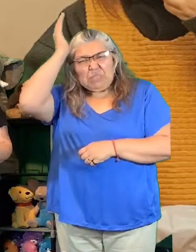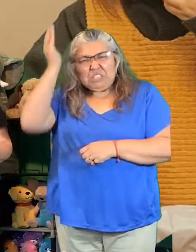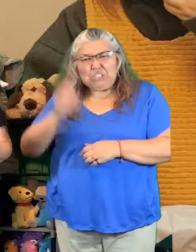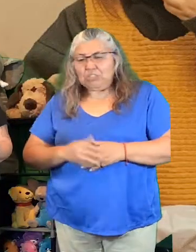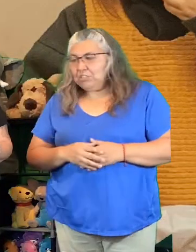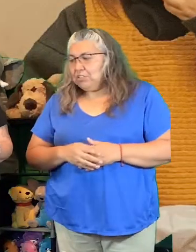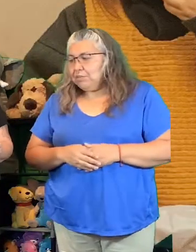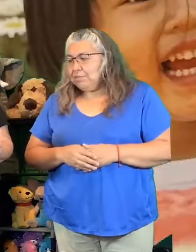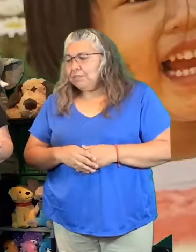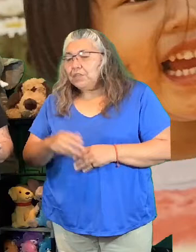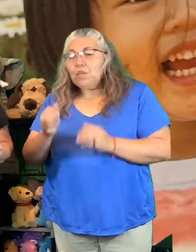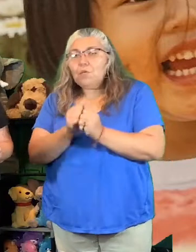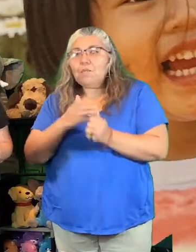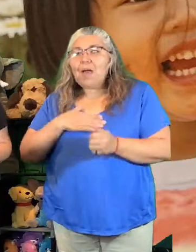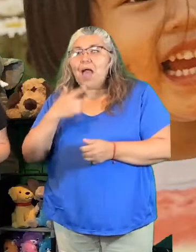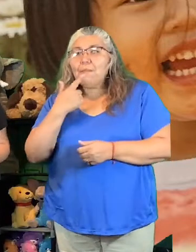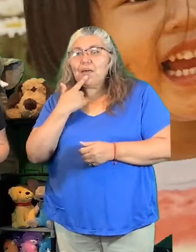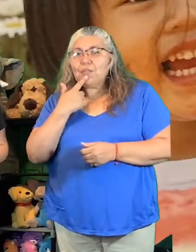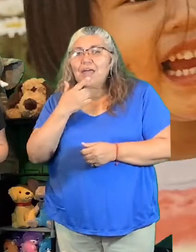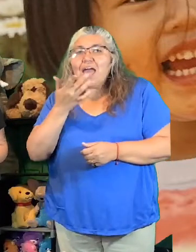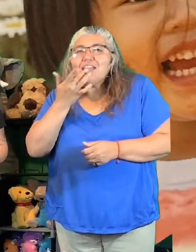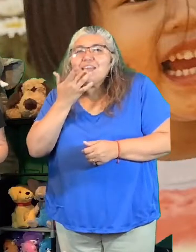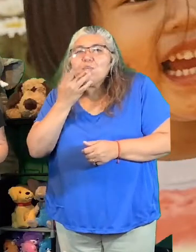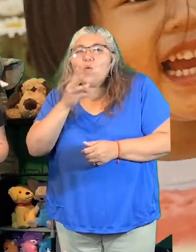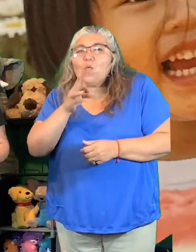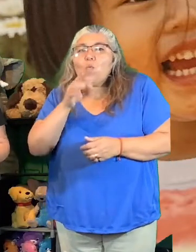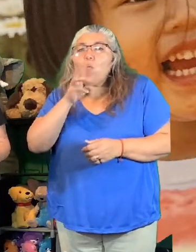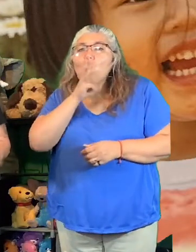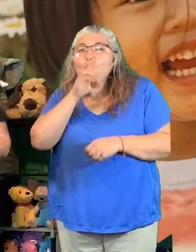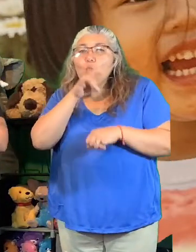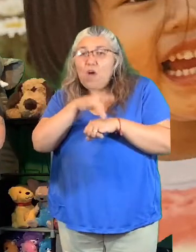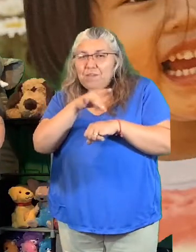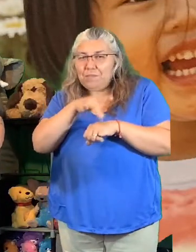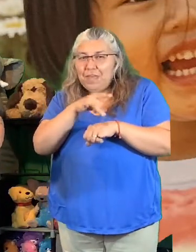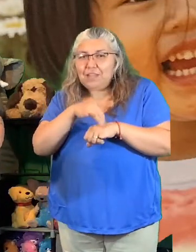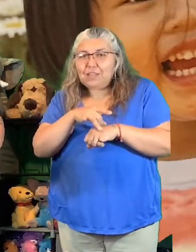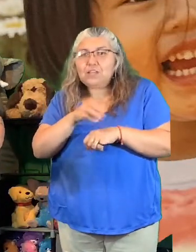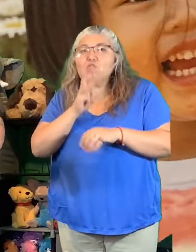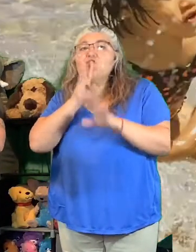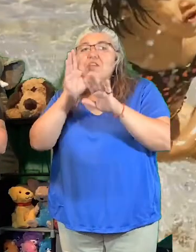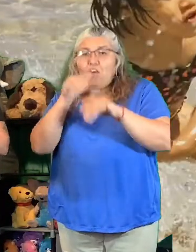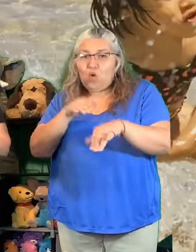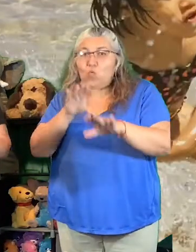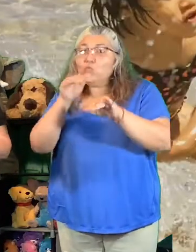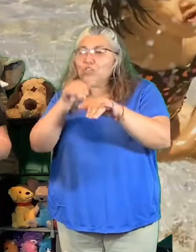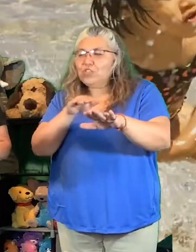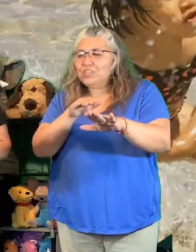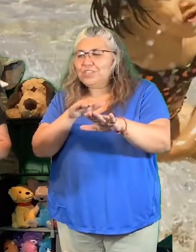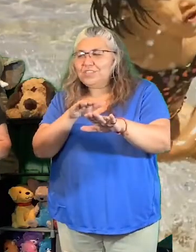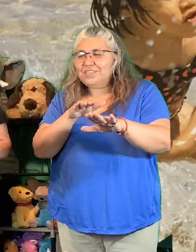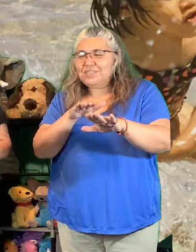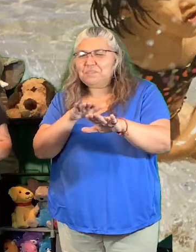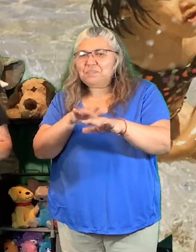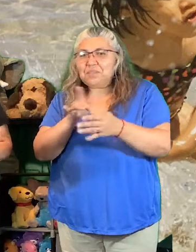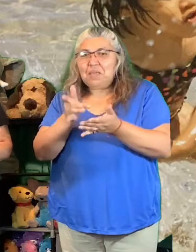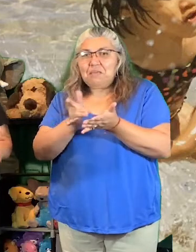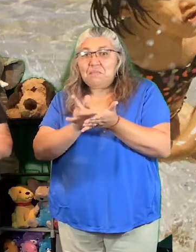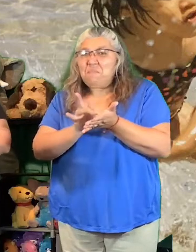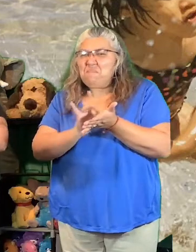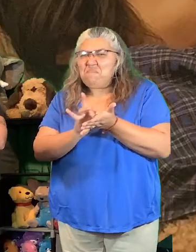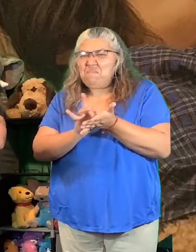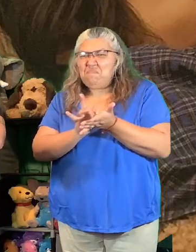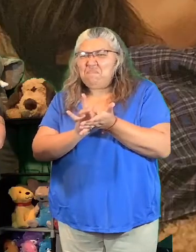With my mouth I taste watermelon, the ocean, medicine,